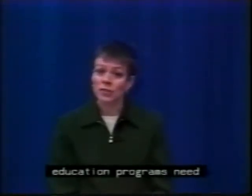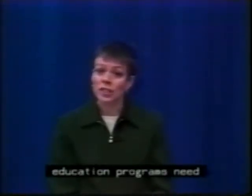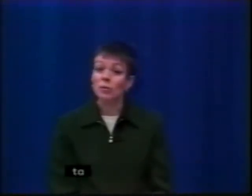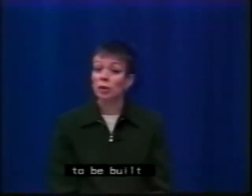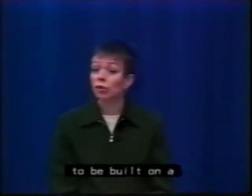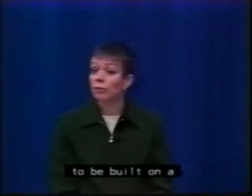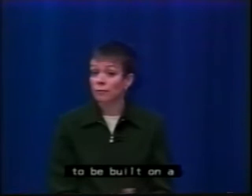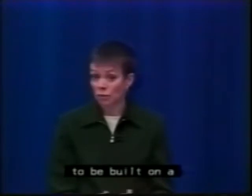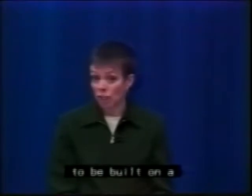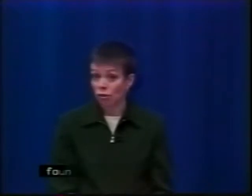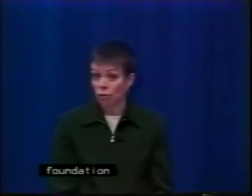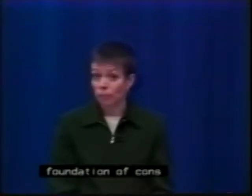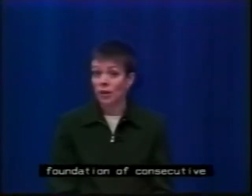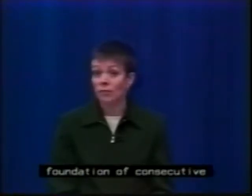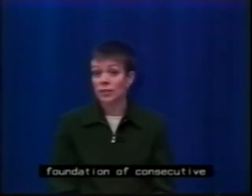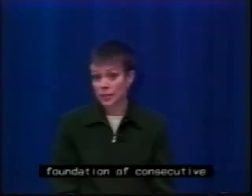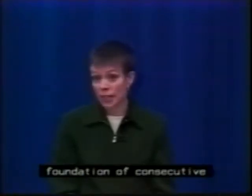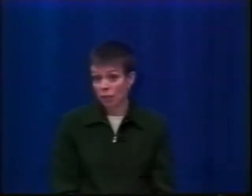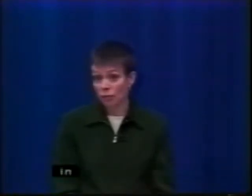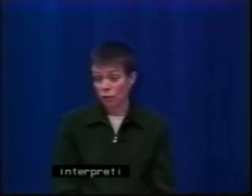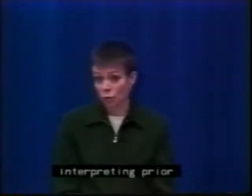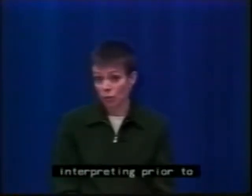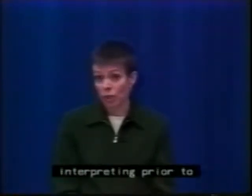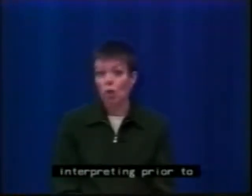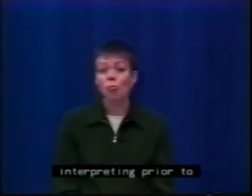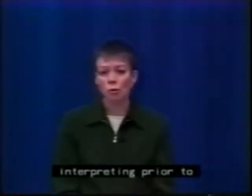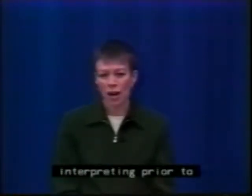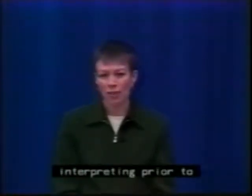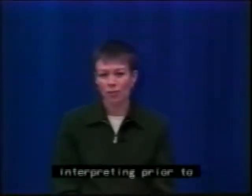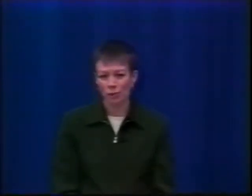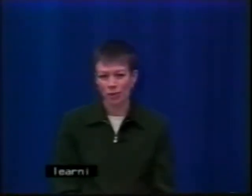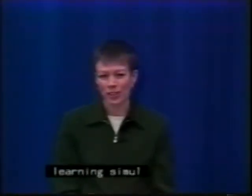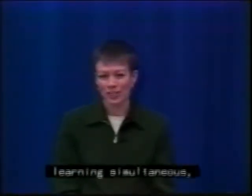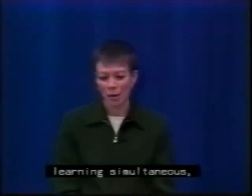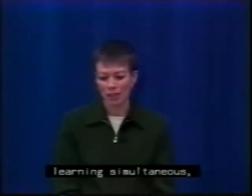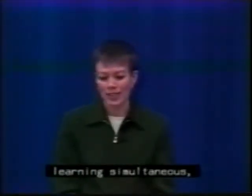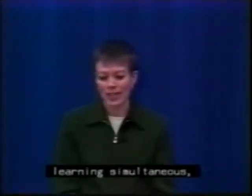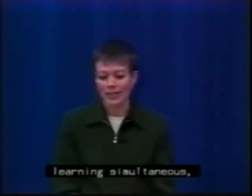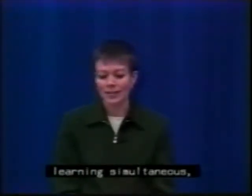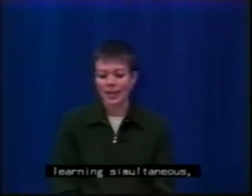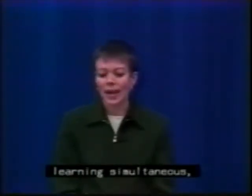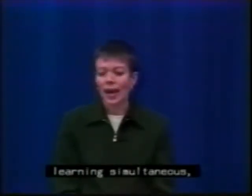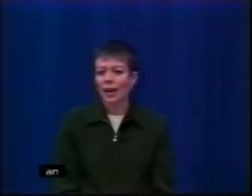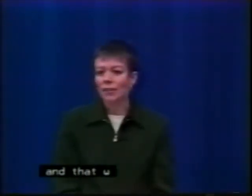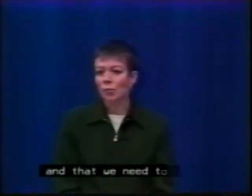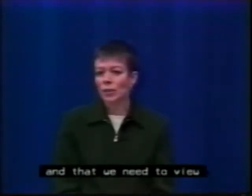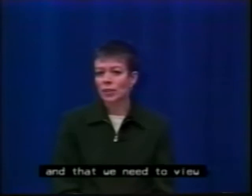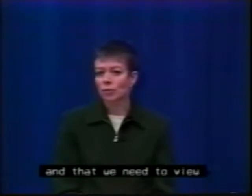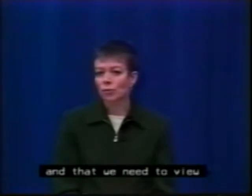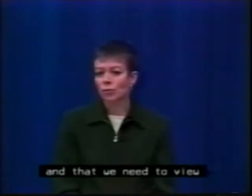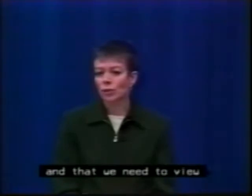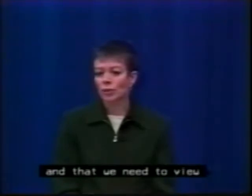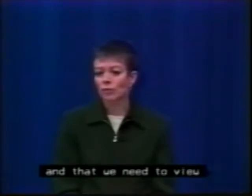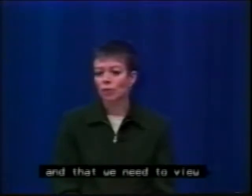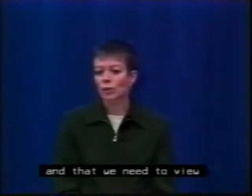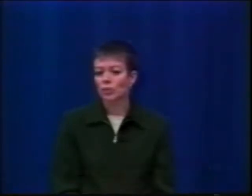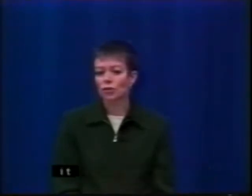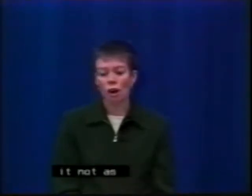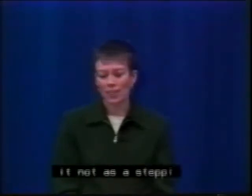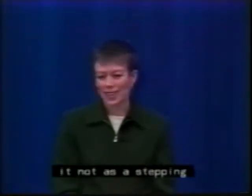need to be built on a foundation of consecutive interpreting prior to learning simultaneous, and that we need to view it not as